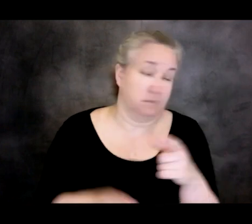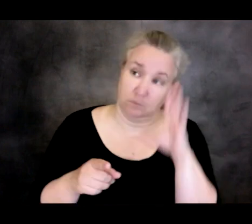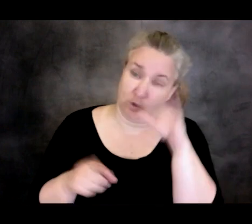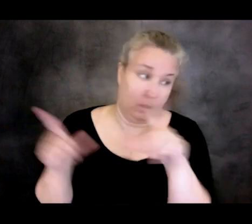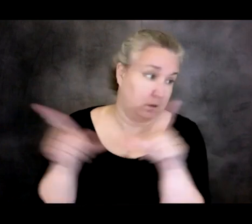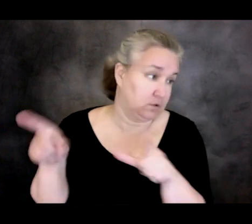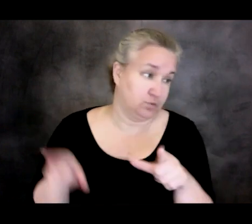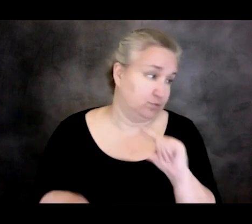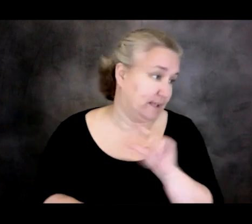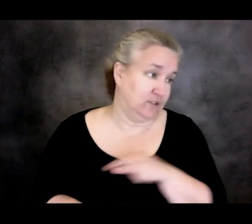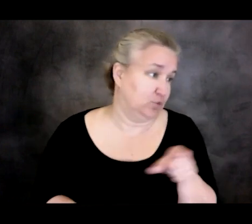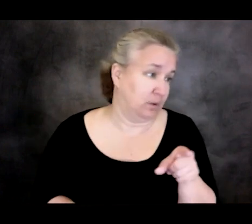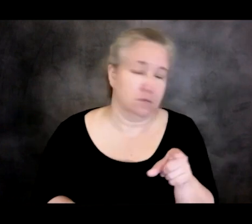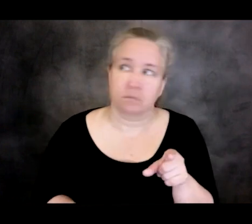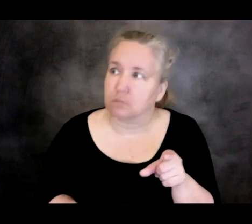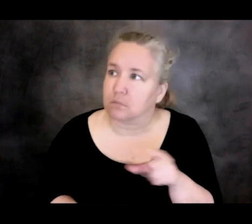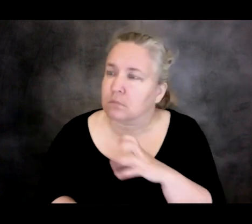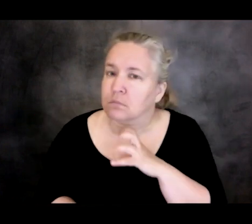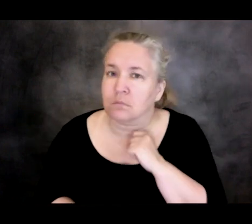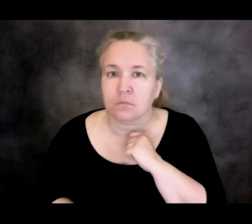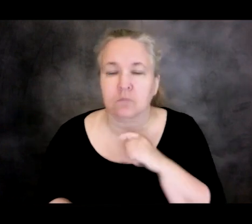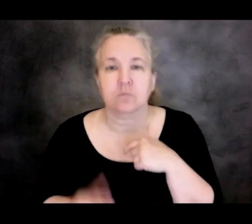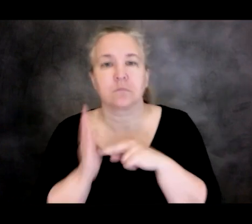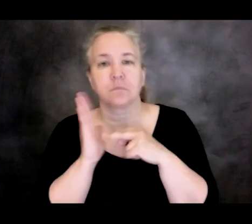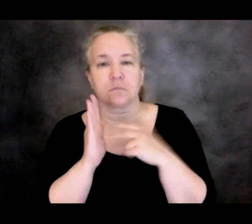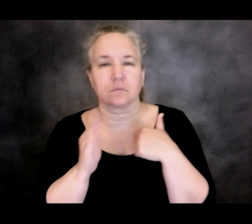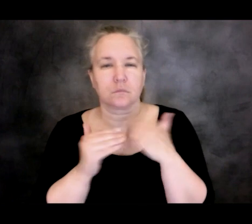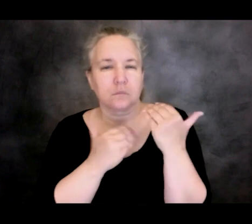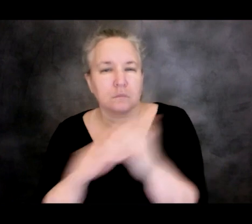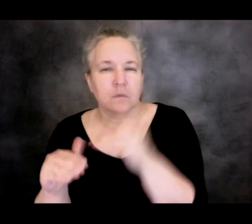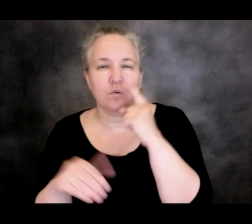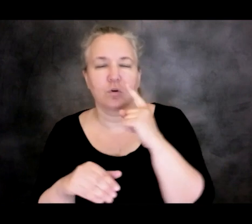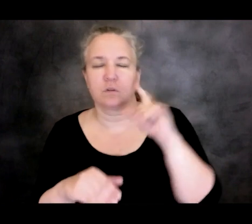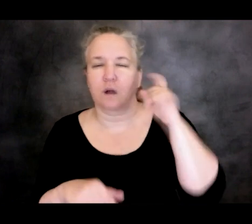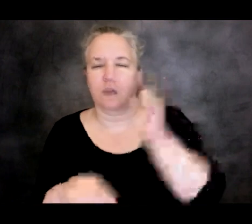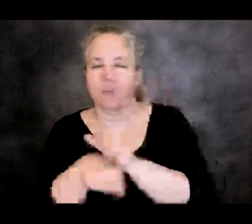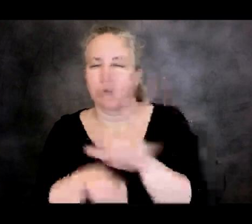license. And then there are restrictions on government employment. So this